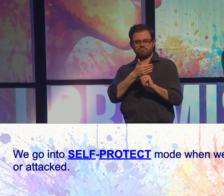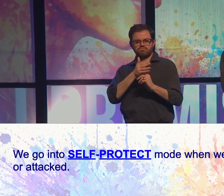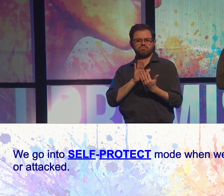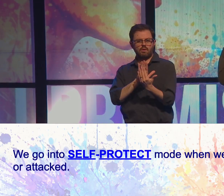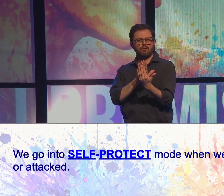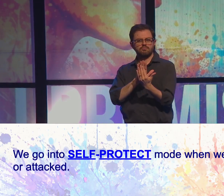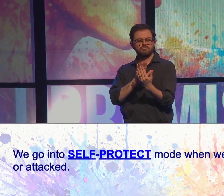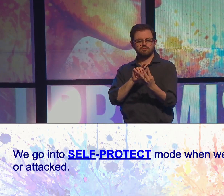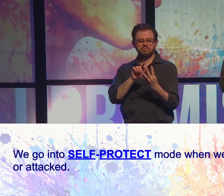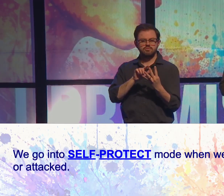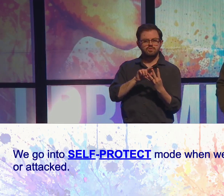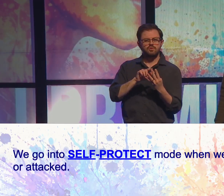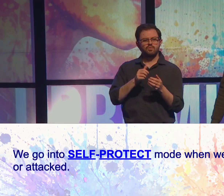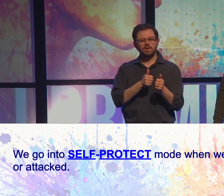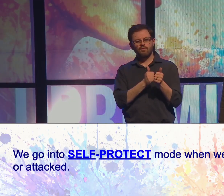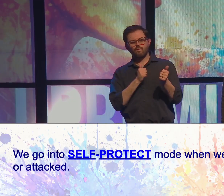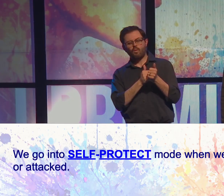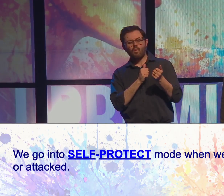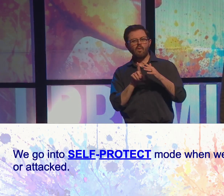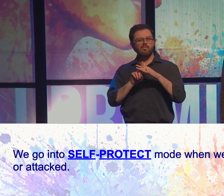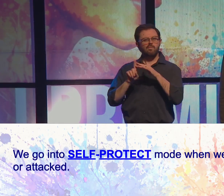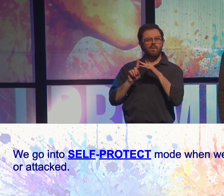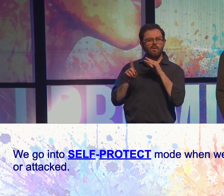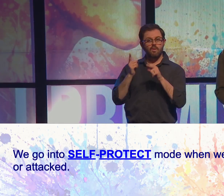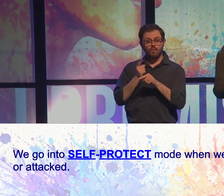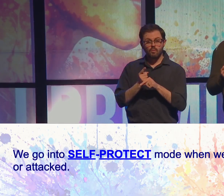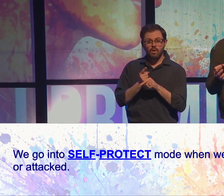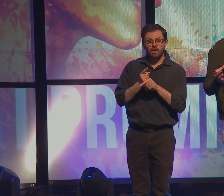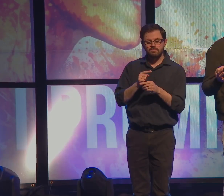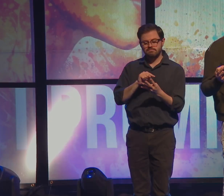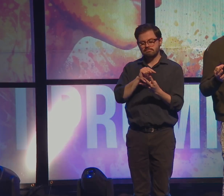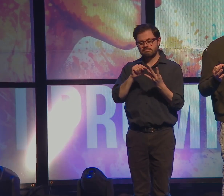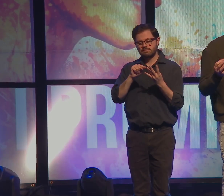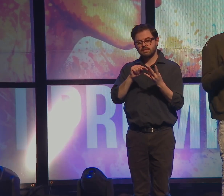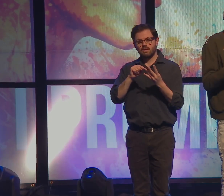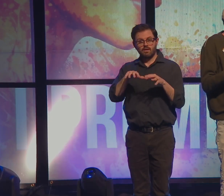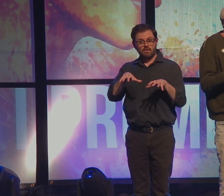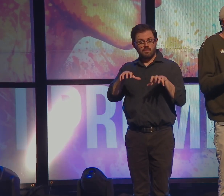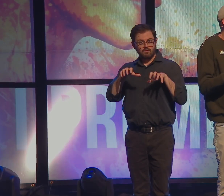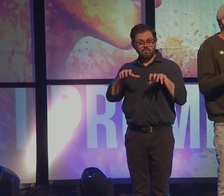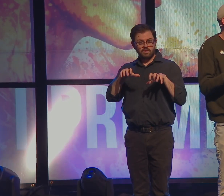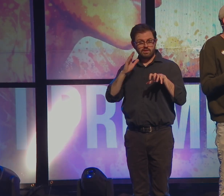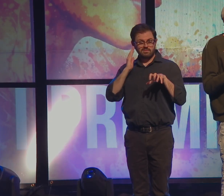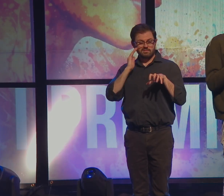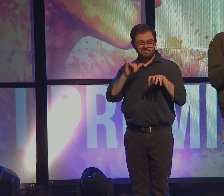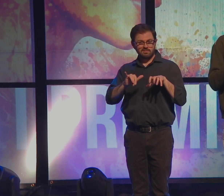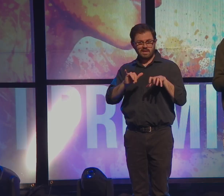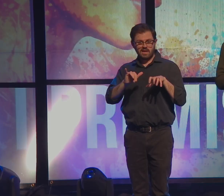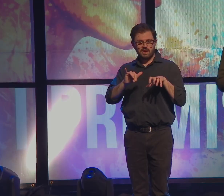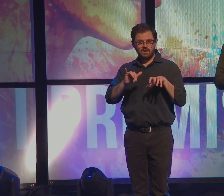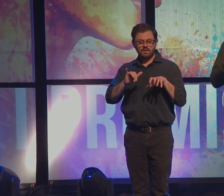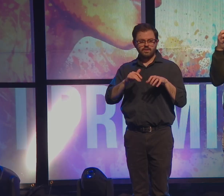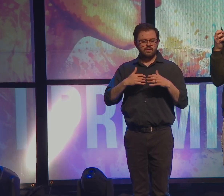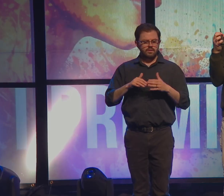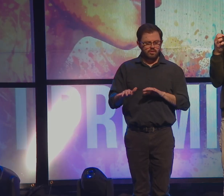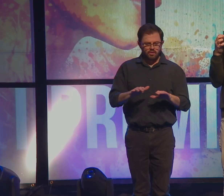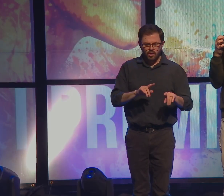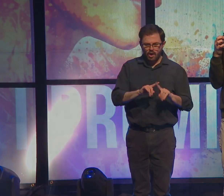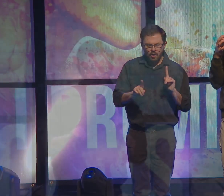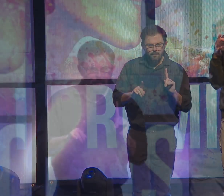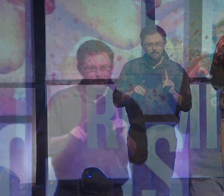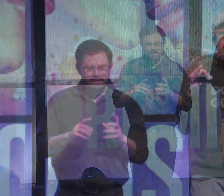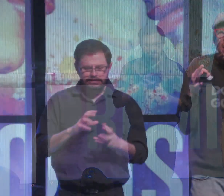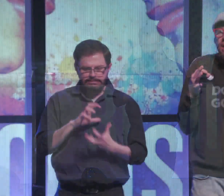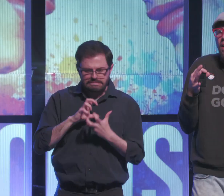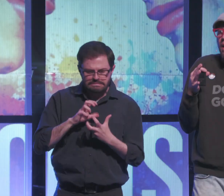we run away, we avoid the situation, right? Or we freeze. You ever freeze in a moment? Like you're calm, you get so angry, it's like,